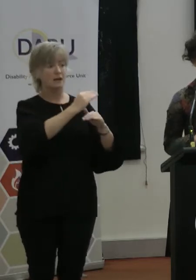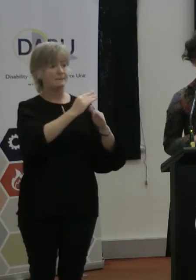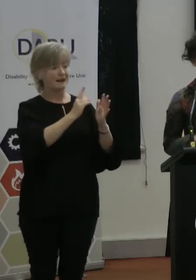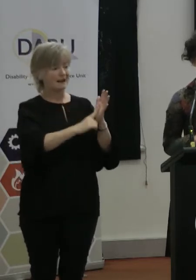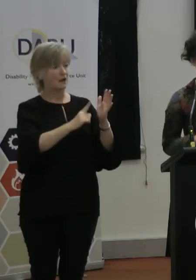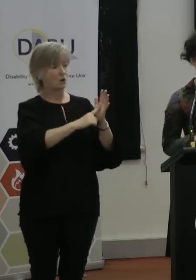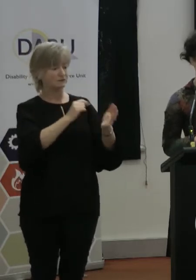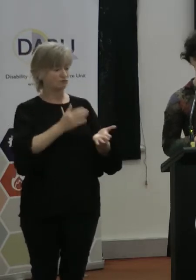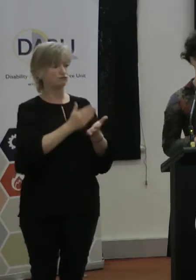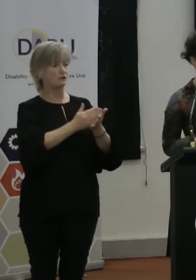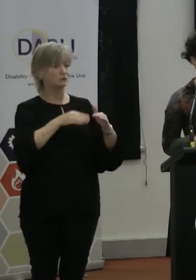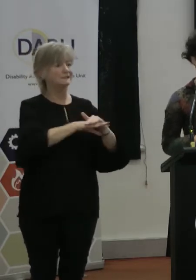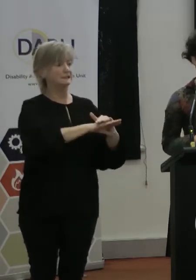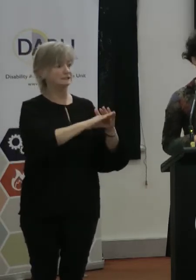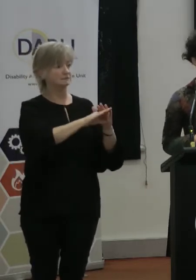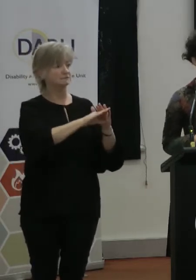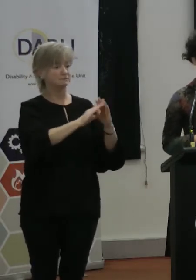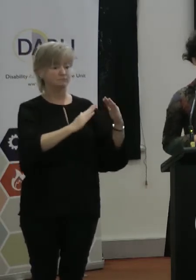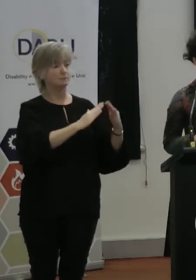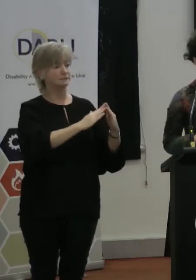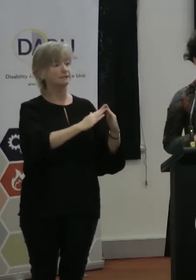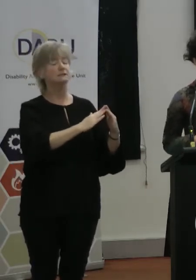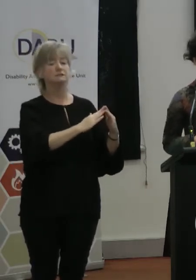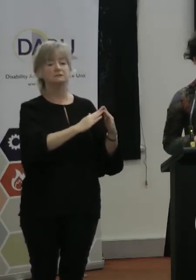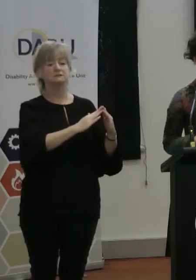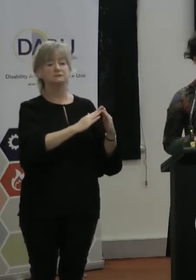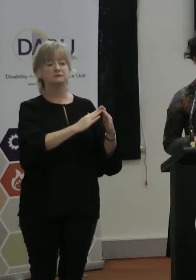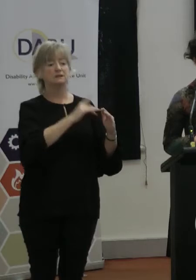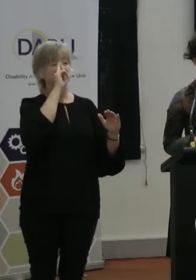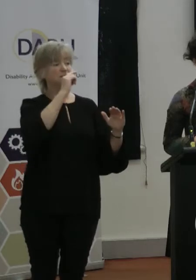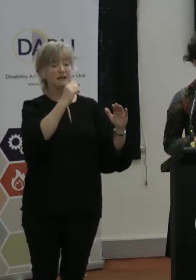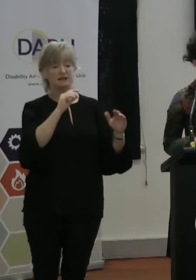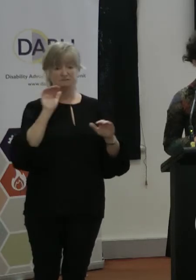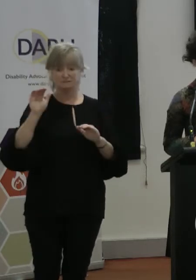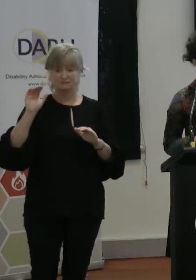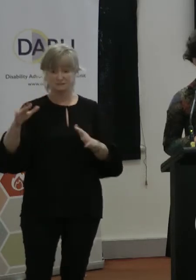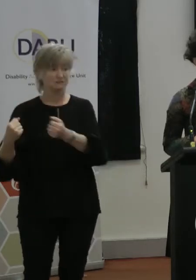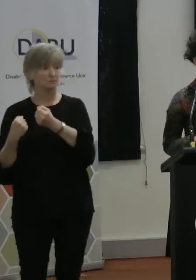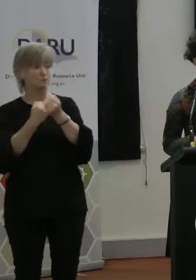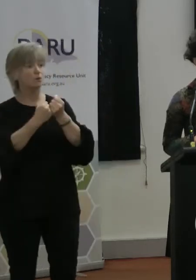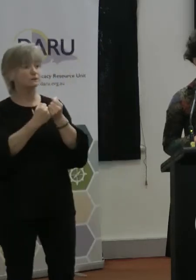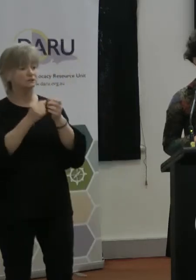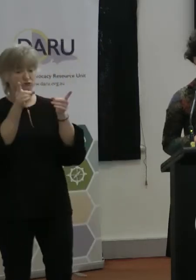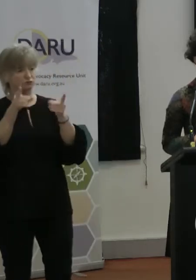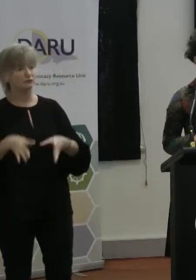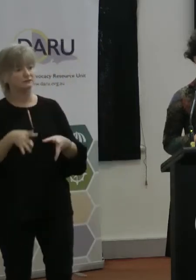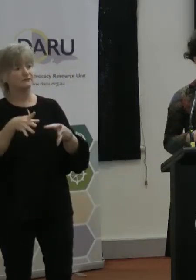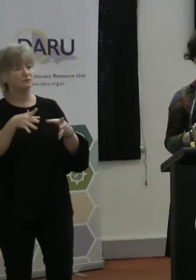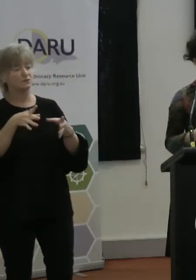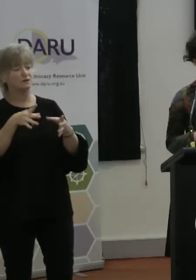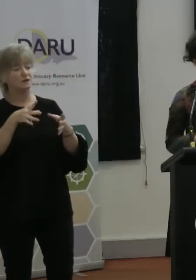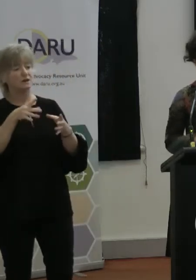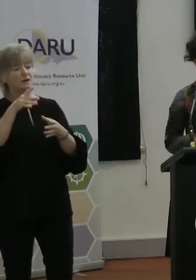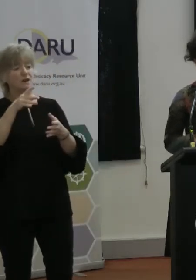enter a property, being able to seek the help of the Director of Consumer Affairs for non-urgent repairs, and also